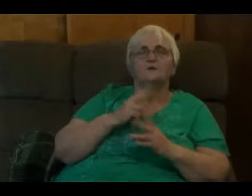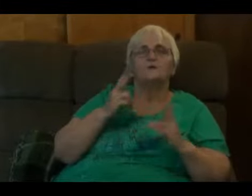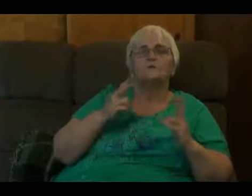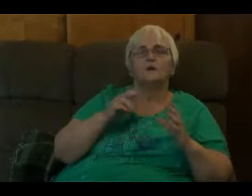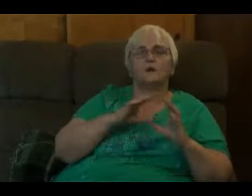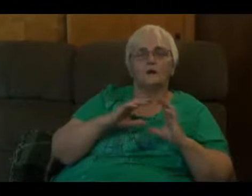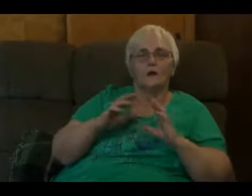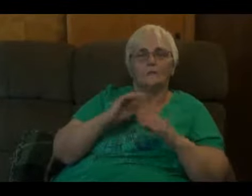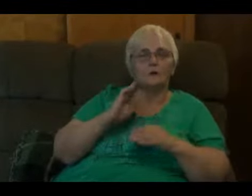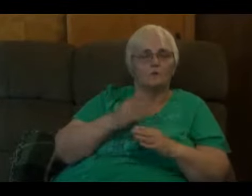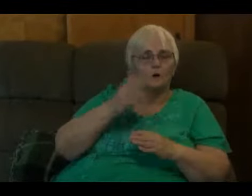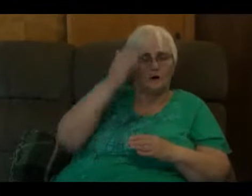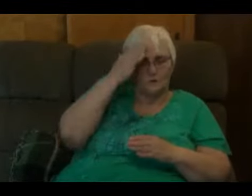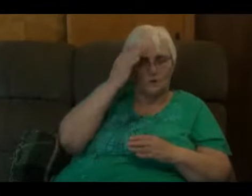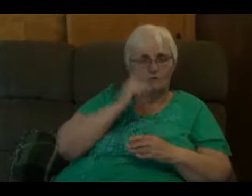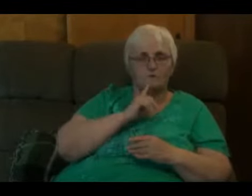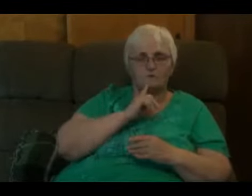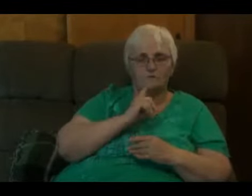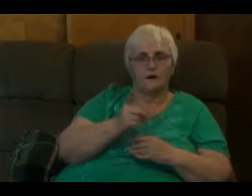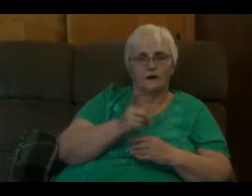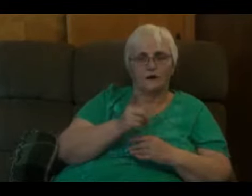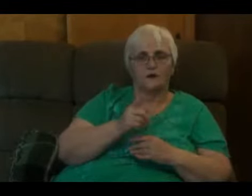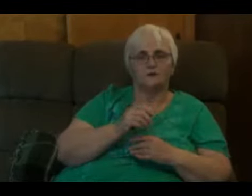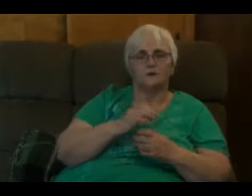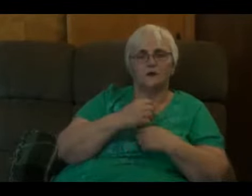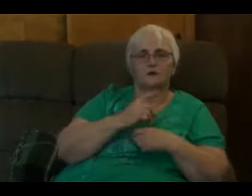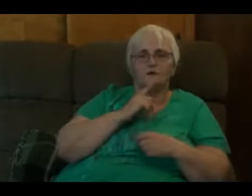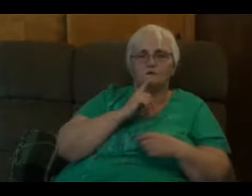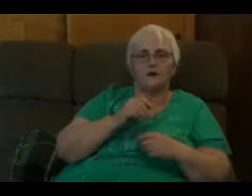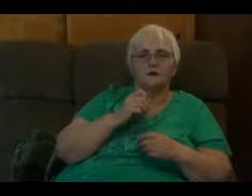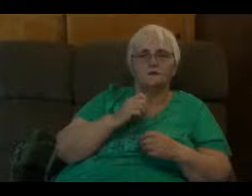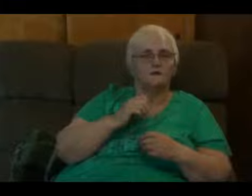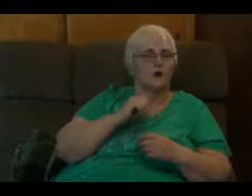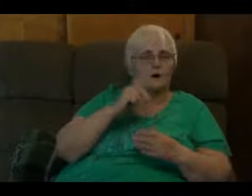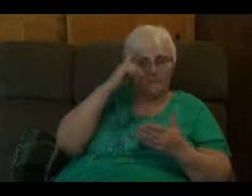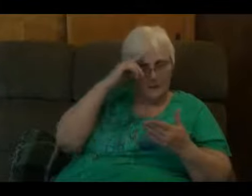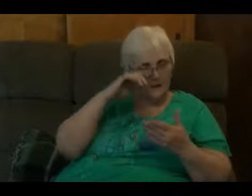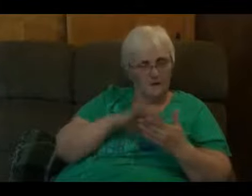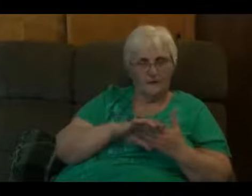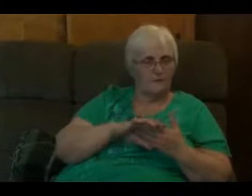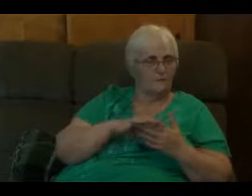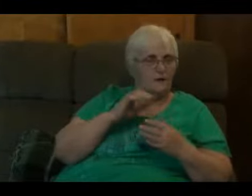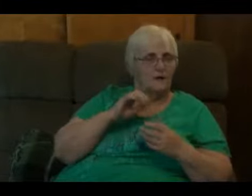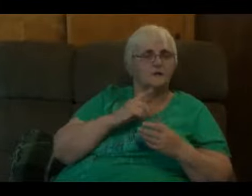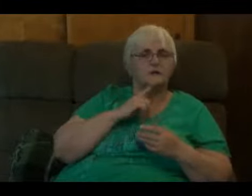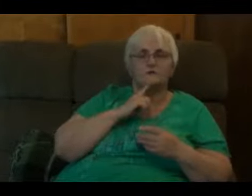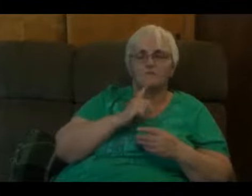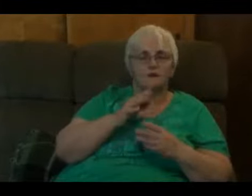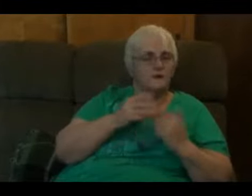facts. Amen. And I changed it to facts instead of beliefs. Because you know what? These are facts no matter what anyone